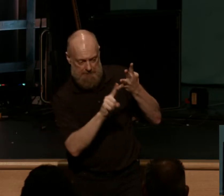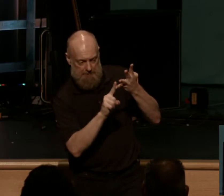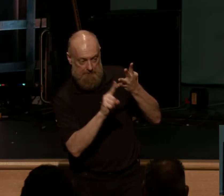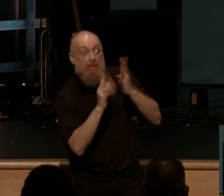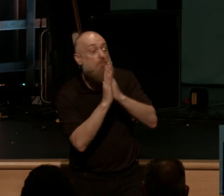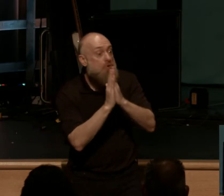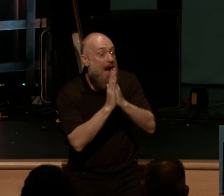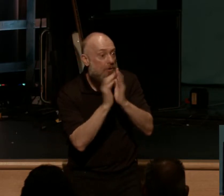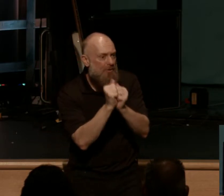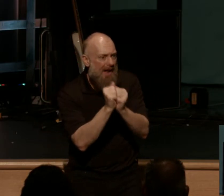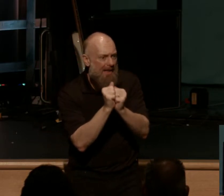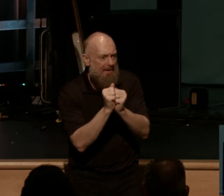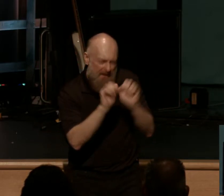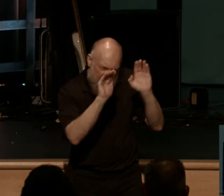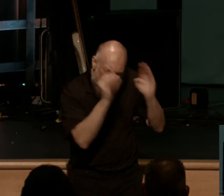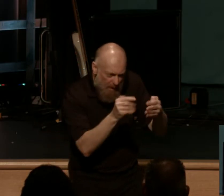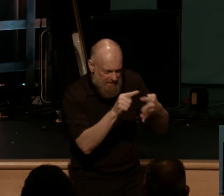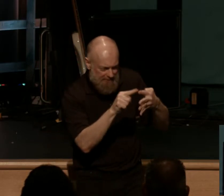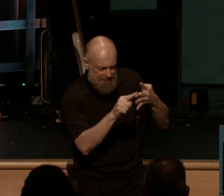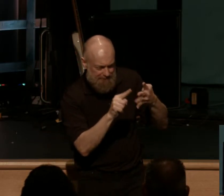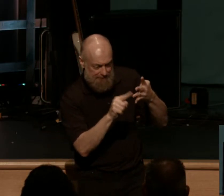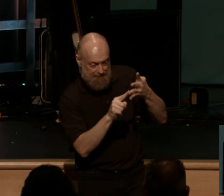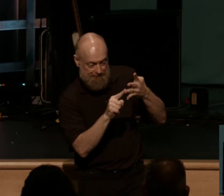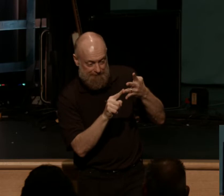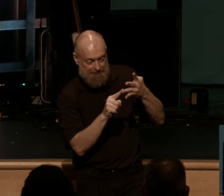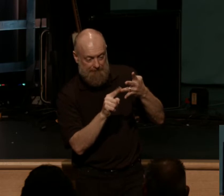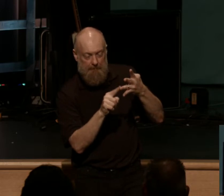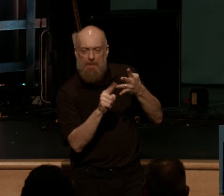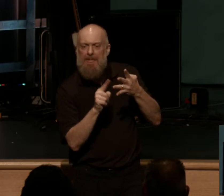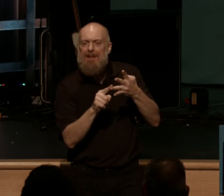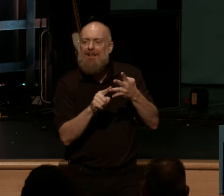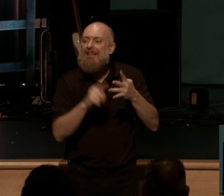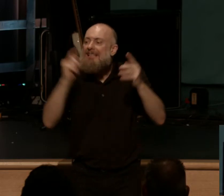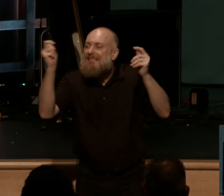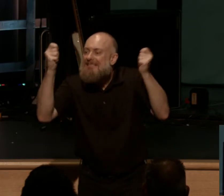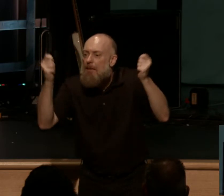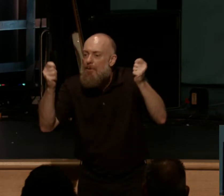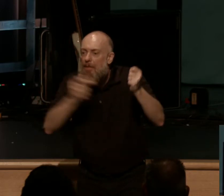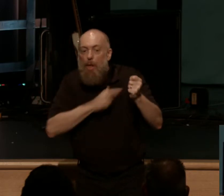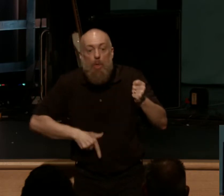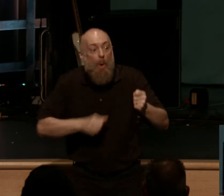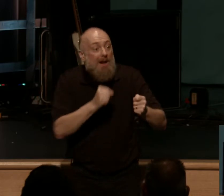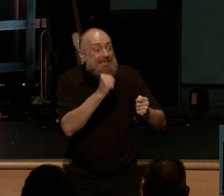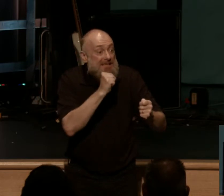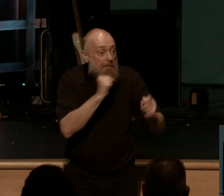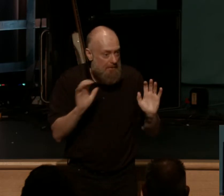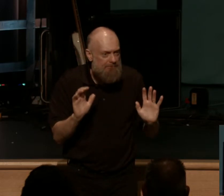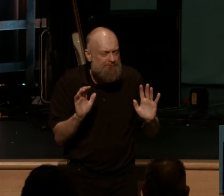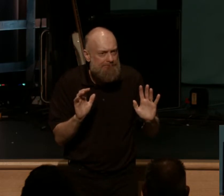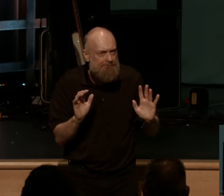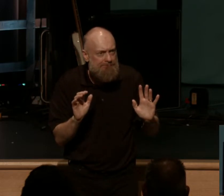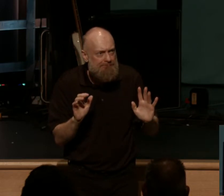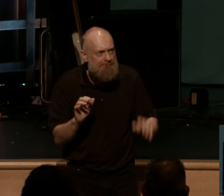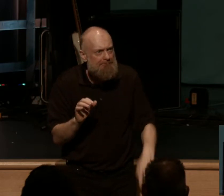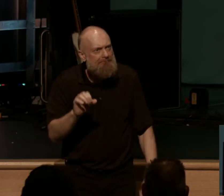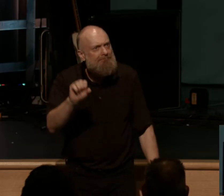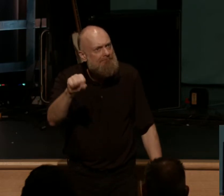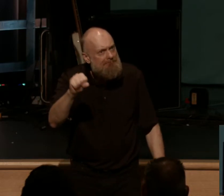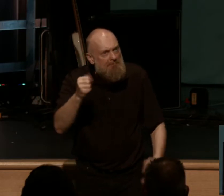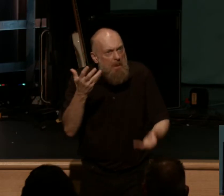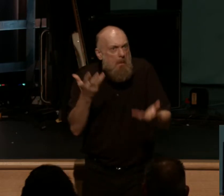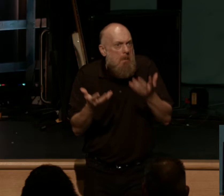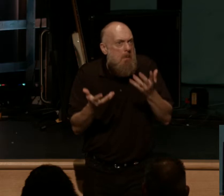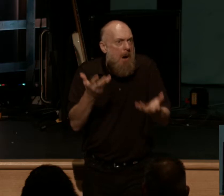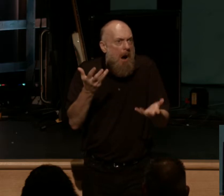prayers. The breaking of bread is accurately here the celebration of the Lord's Supper. Yes, probably within